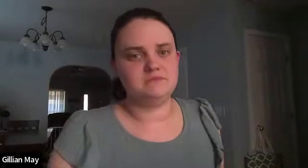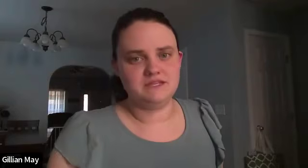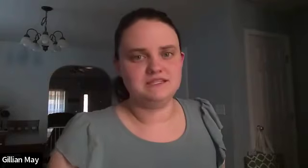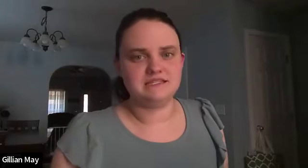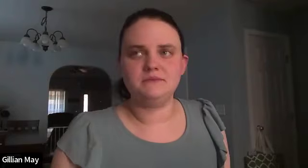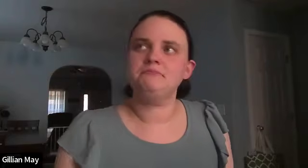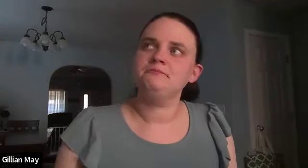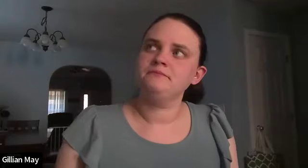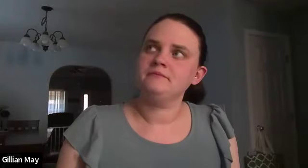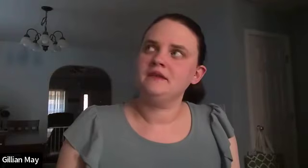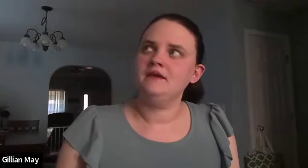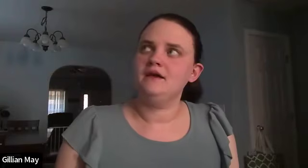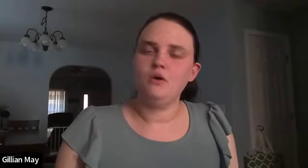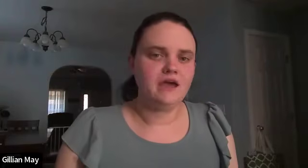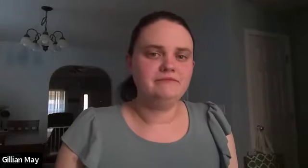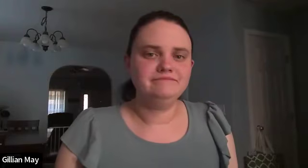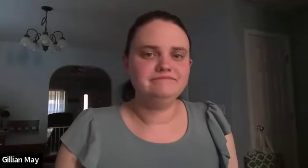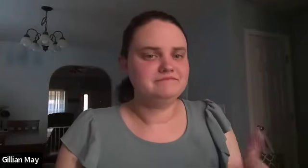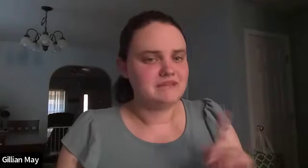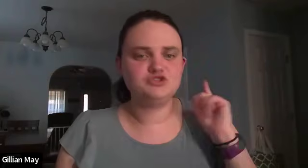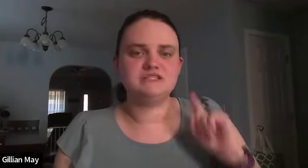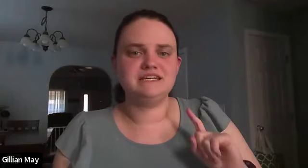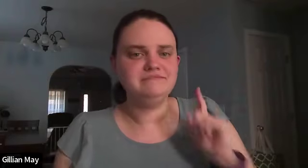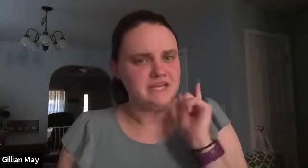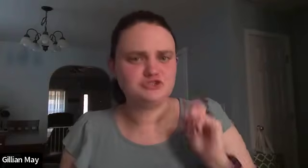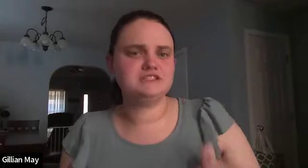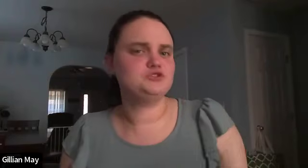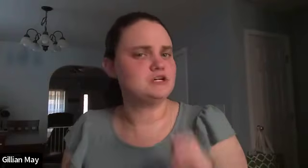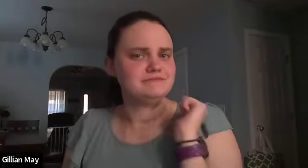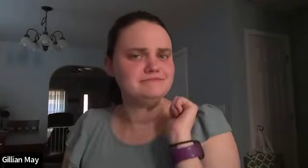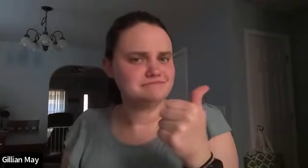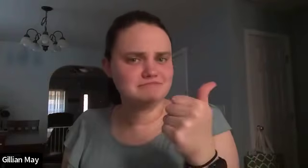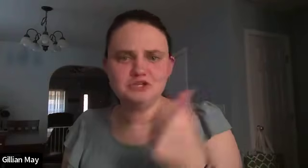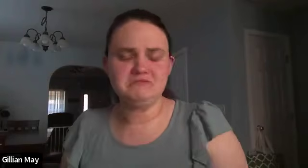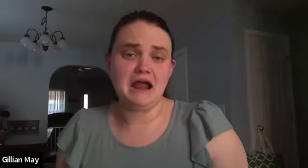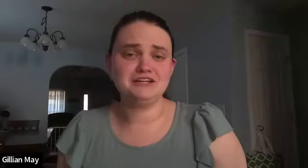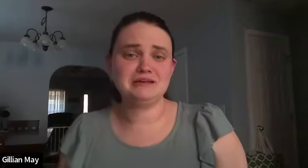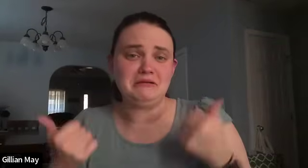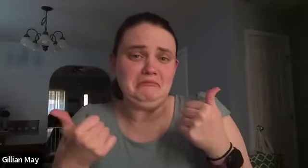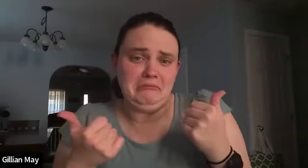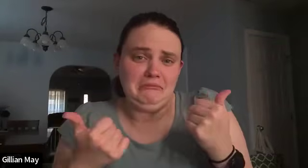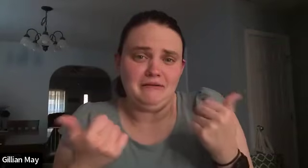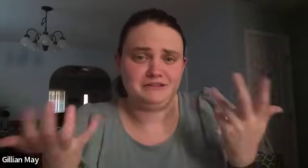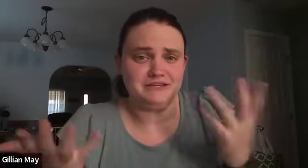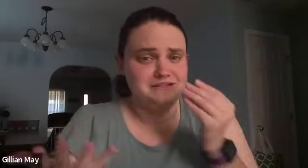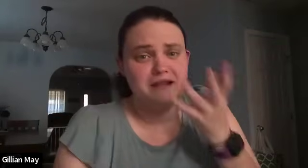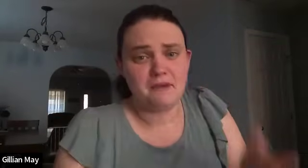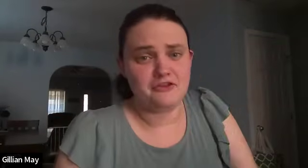some of these kids. And I'm like, okay, interesting choice. Good. And I just kind of like, does not bother